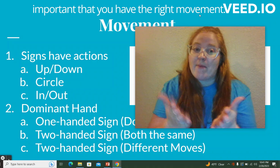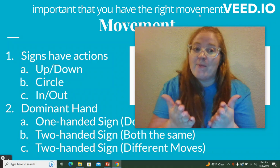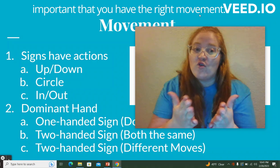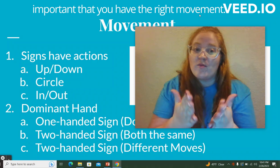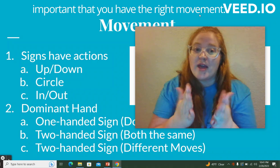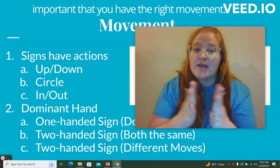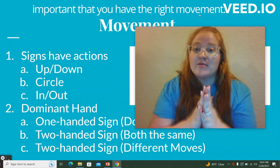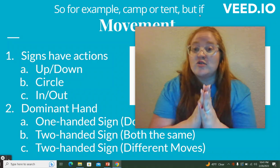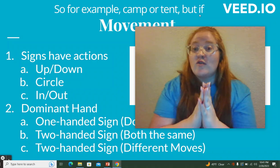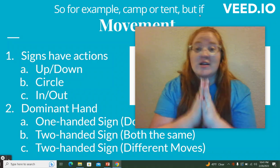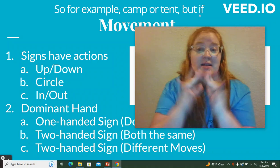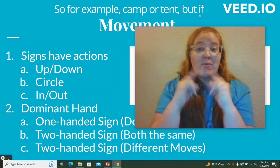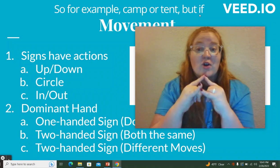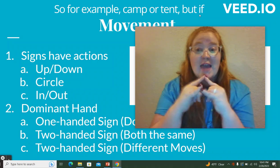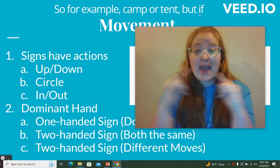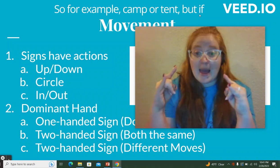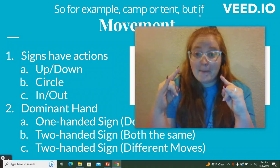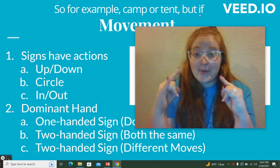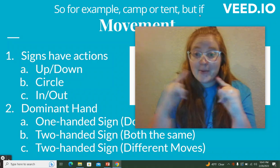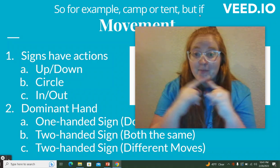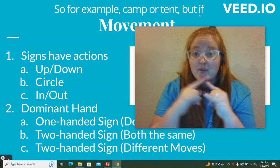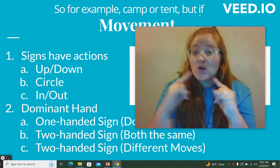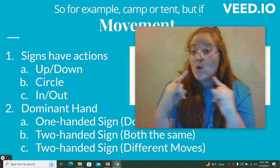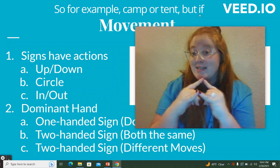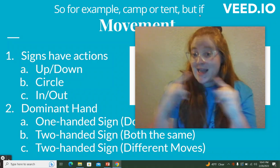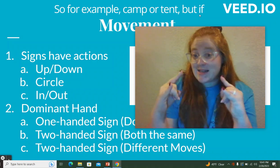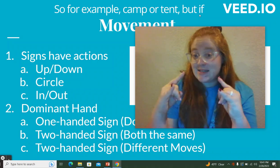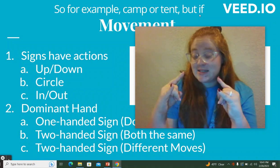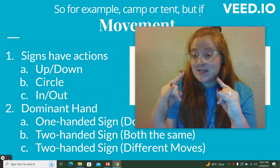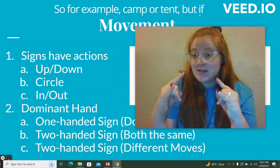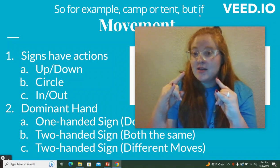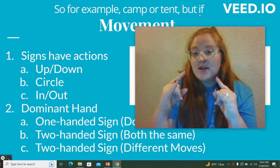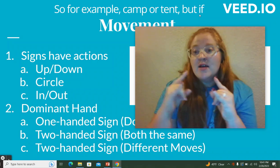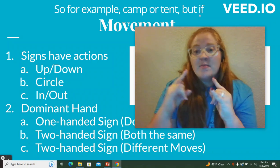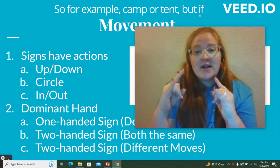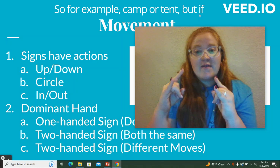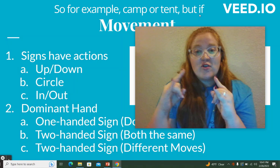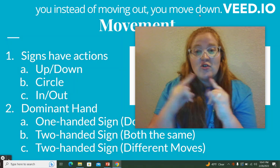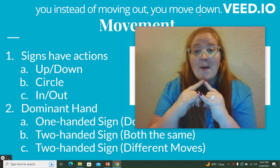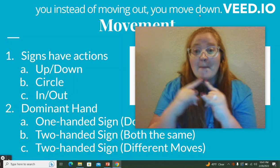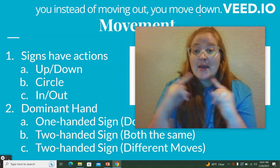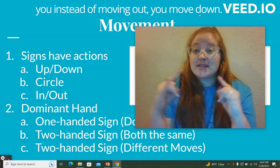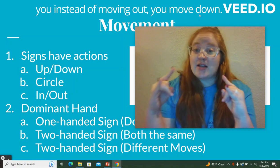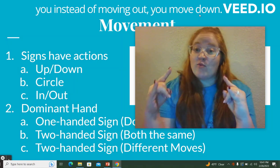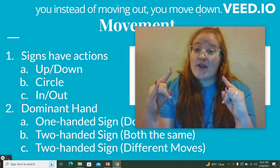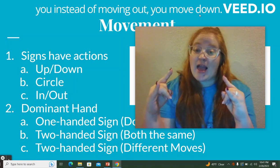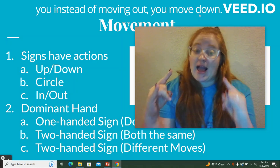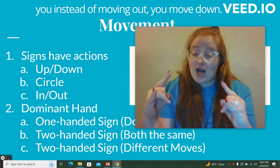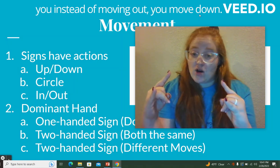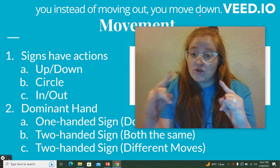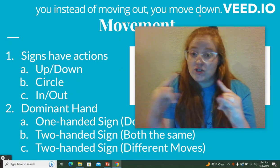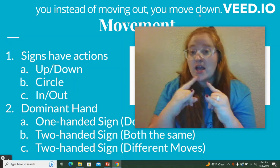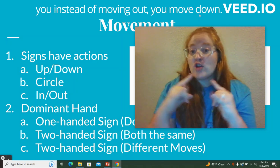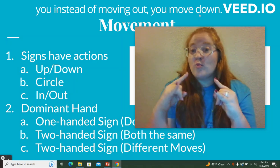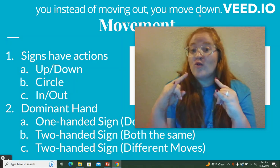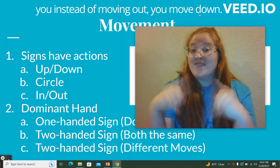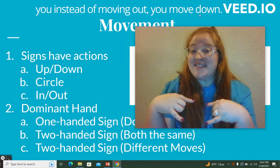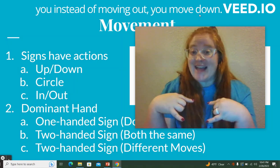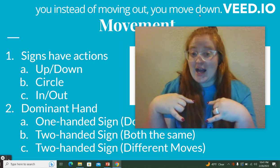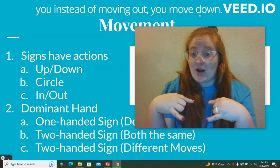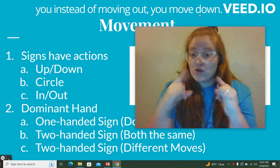have the right movement. So for example, camp or tent, but if you, instead of moving out,